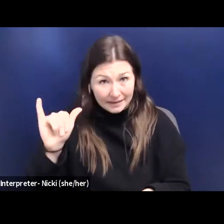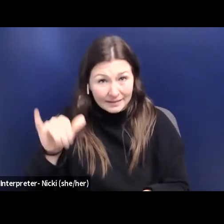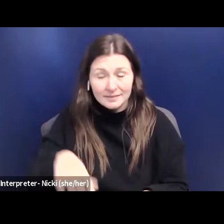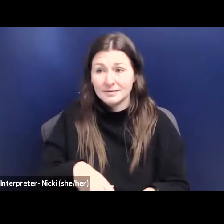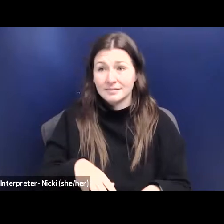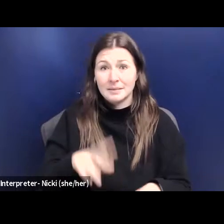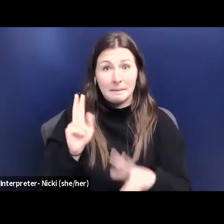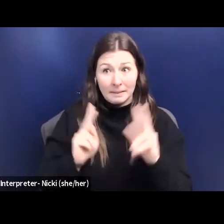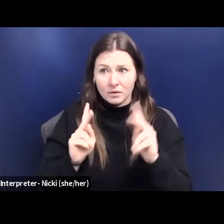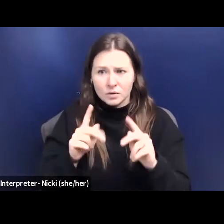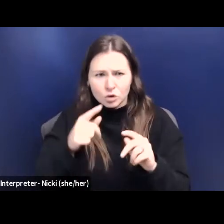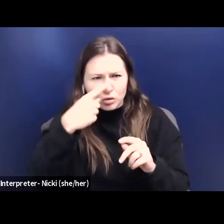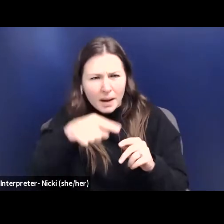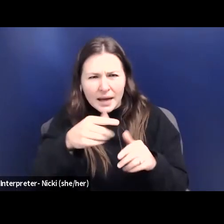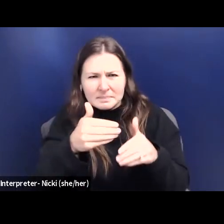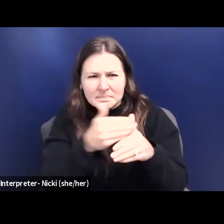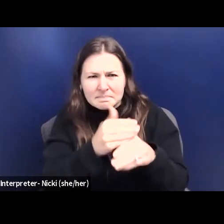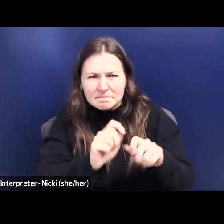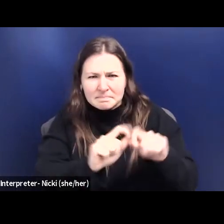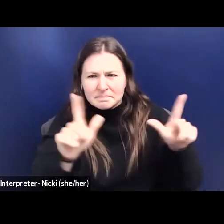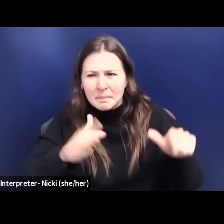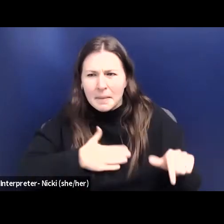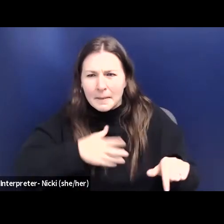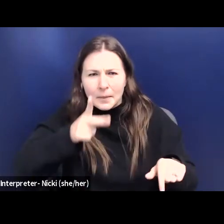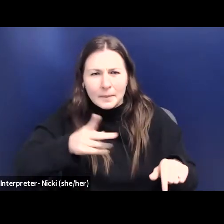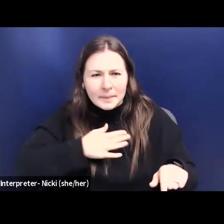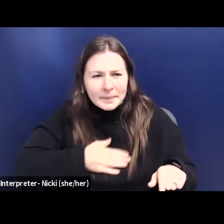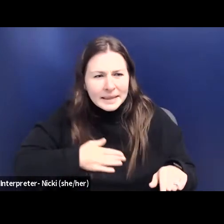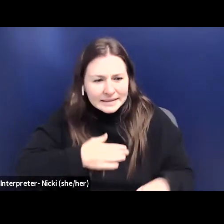If we could share the slides at this point, that'd be great.